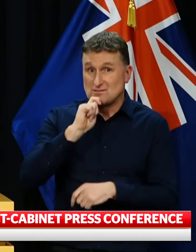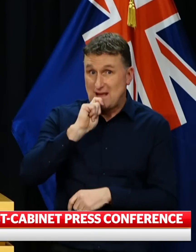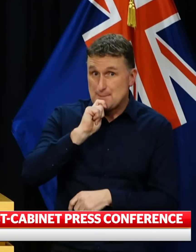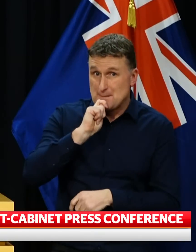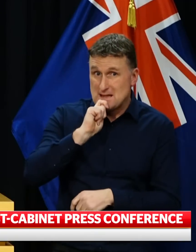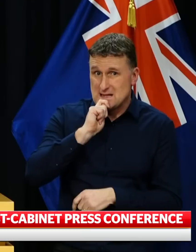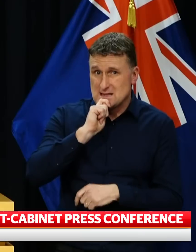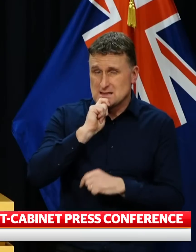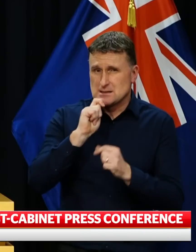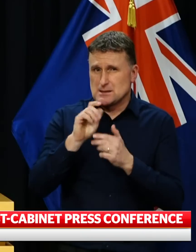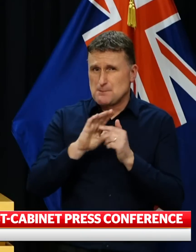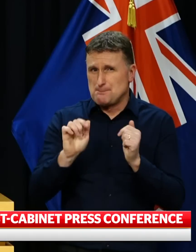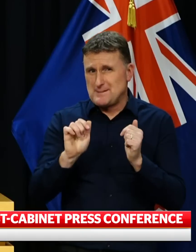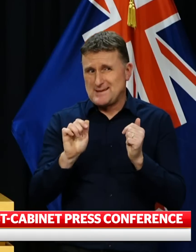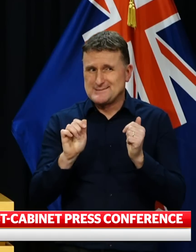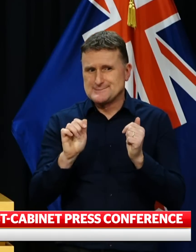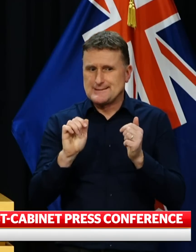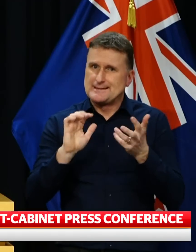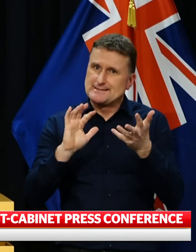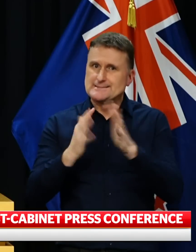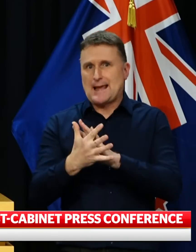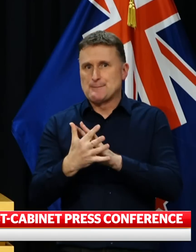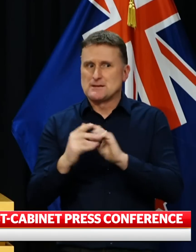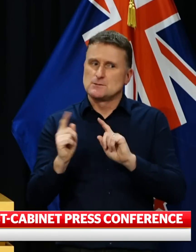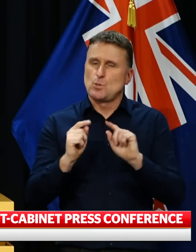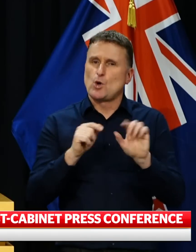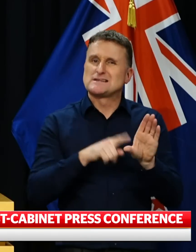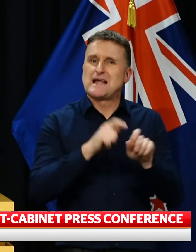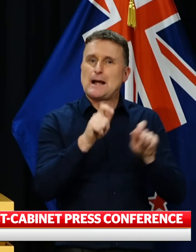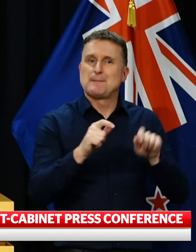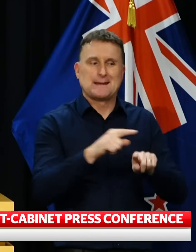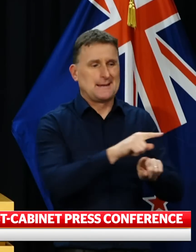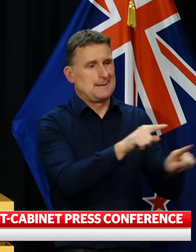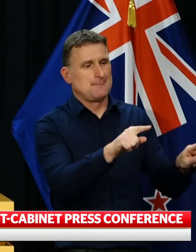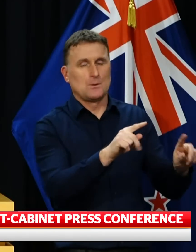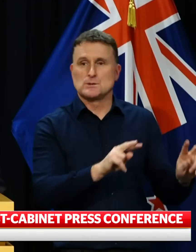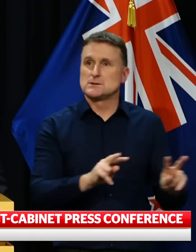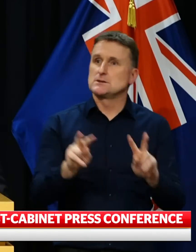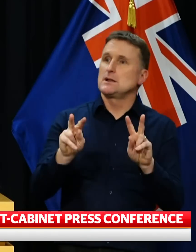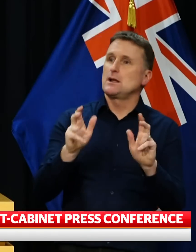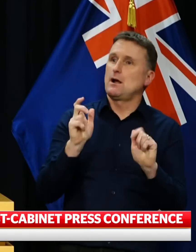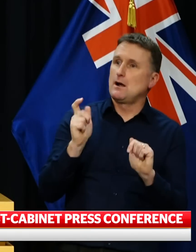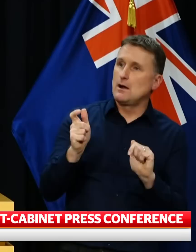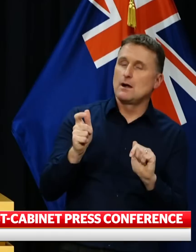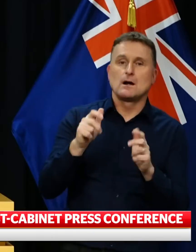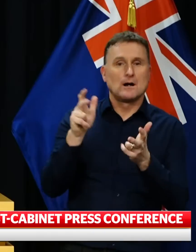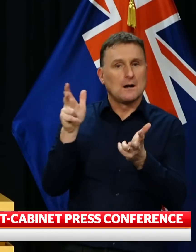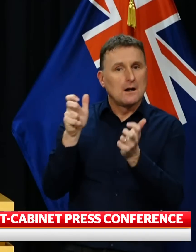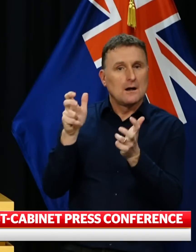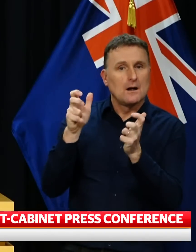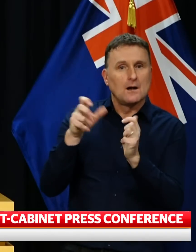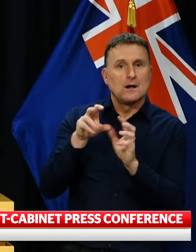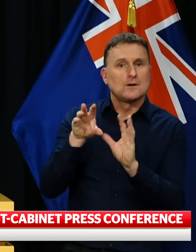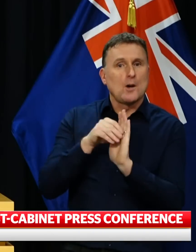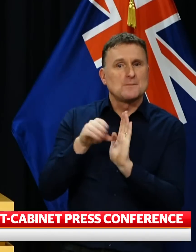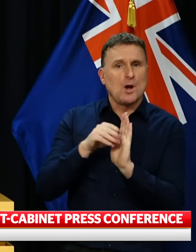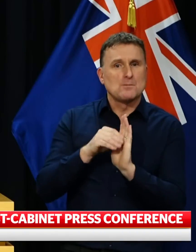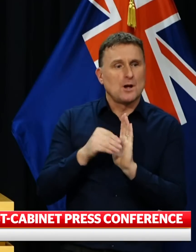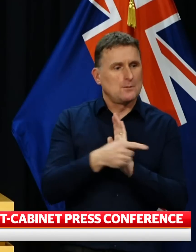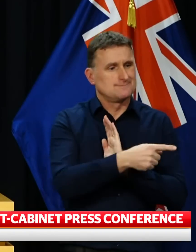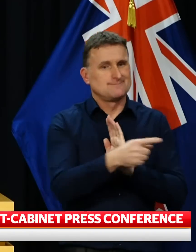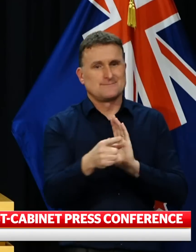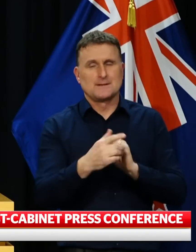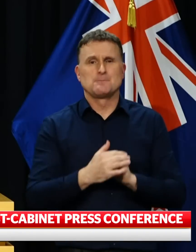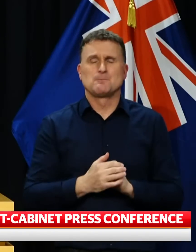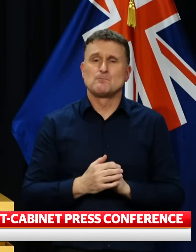is the young people now who are vaping and in a big way? I think this is an area that's evolved pretty rapidly in the